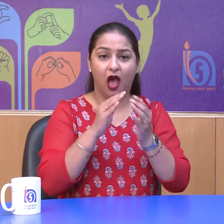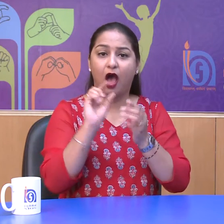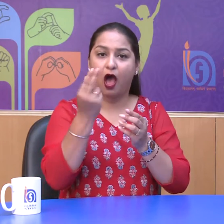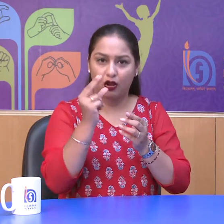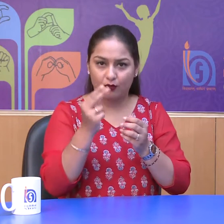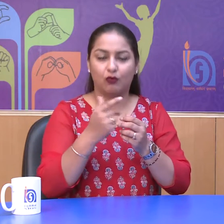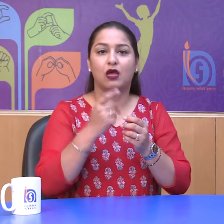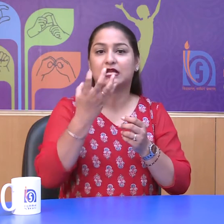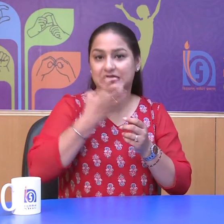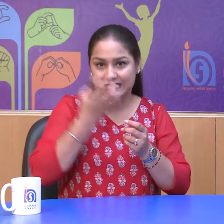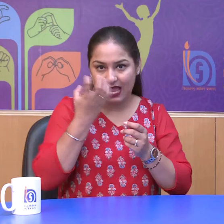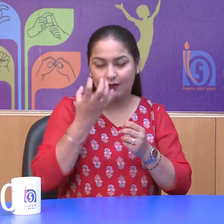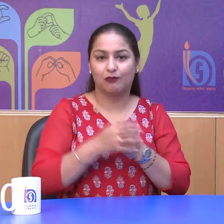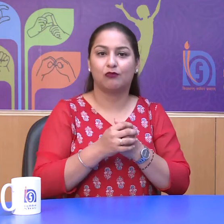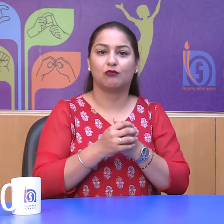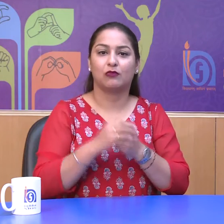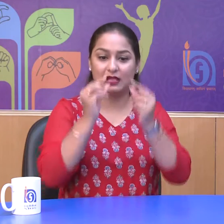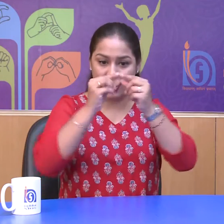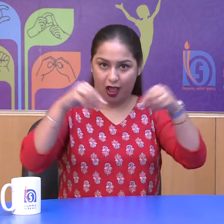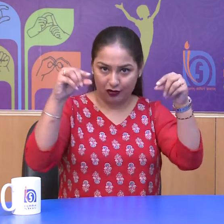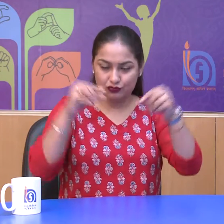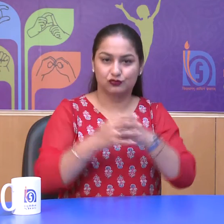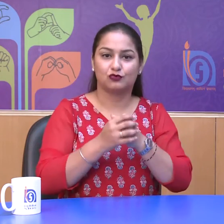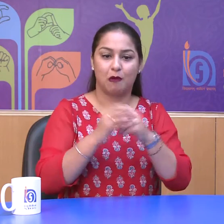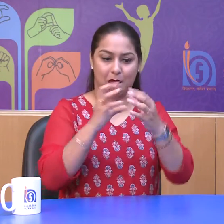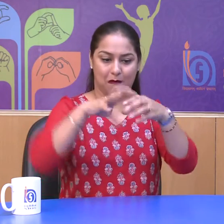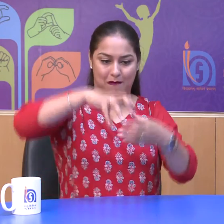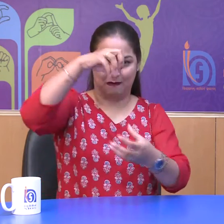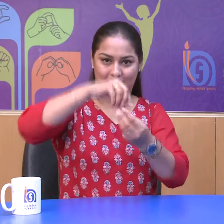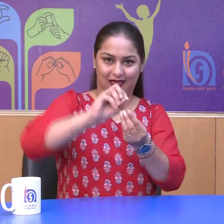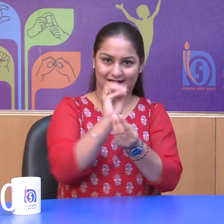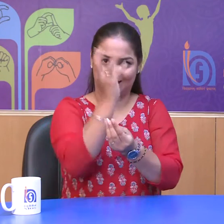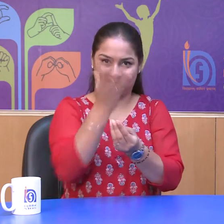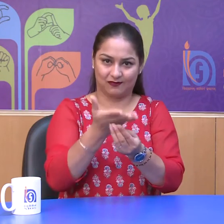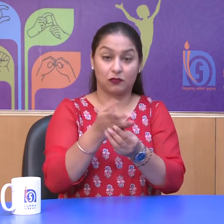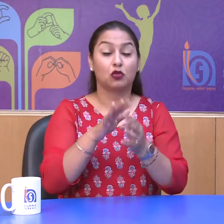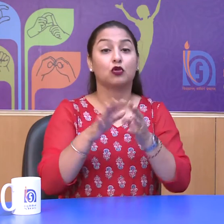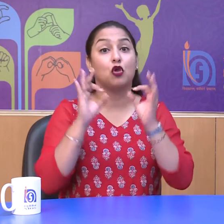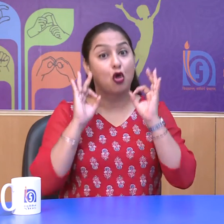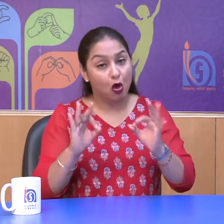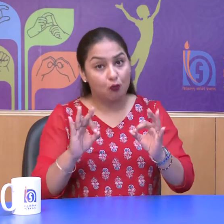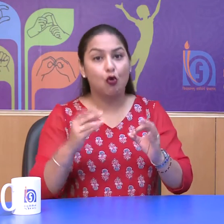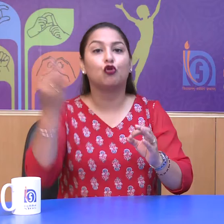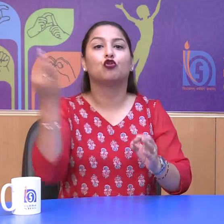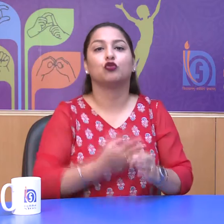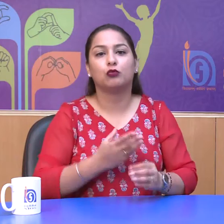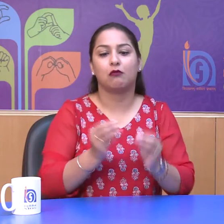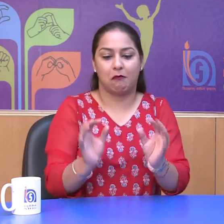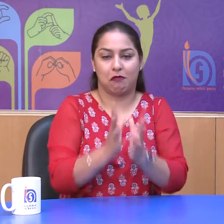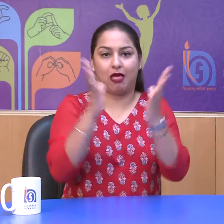apple, cashew, pineapple were the important new plants which made